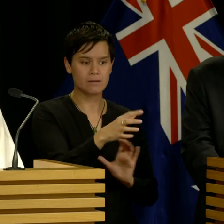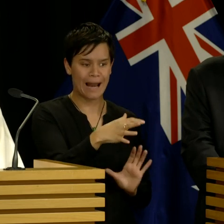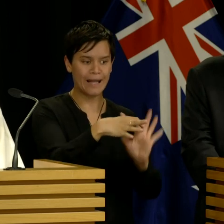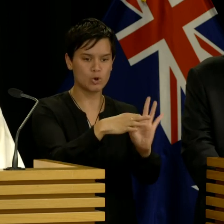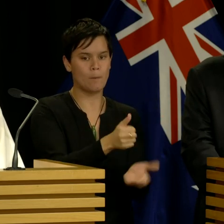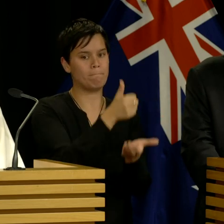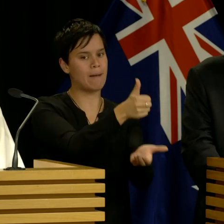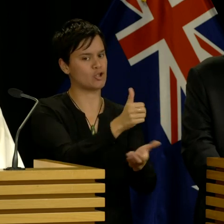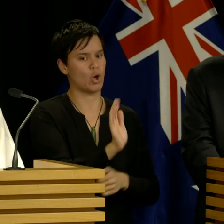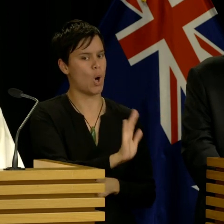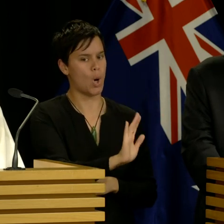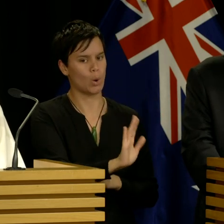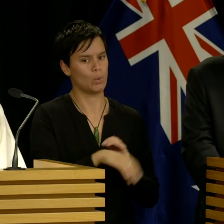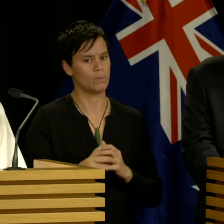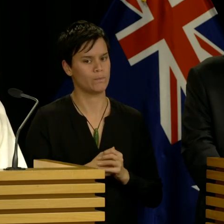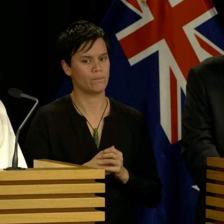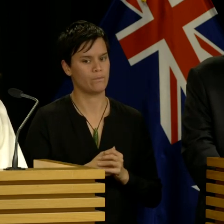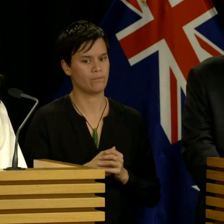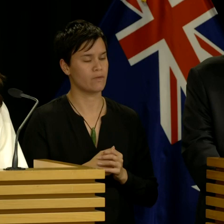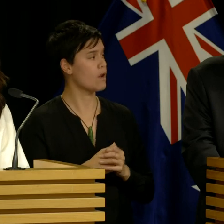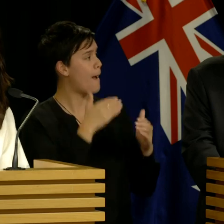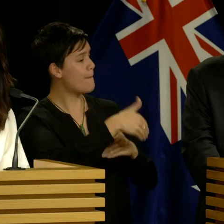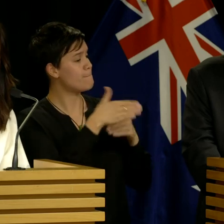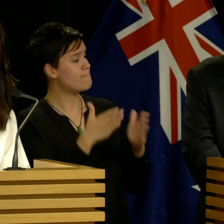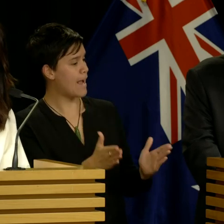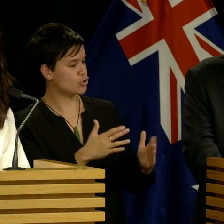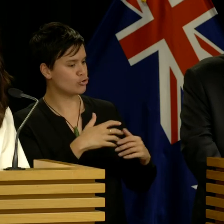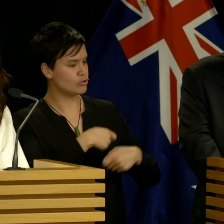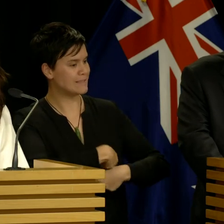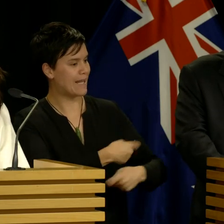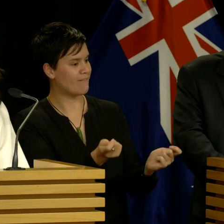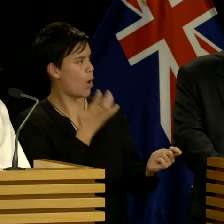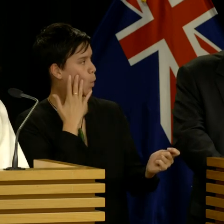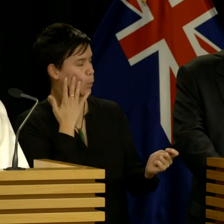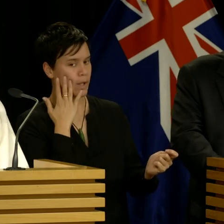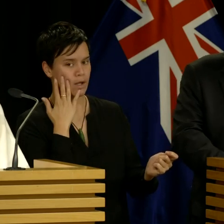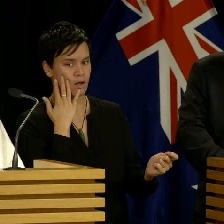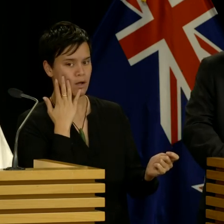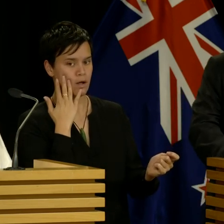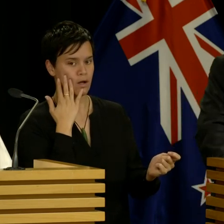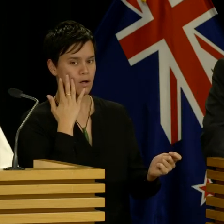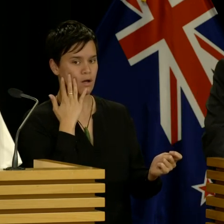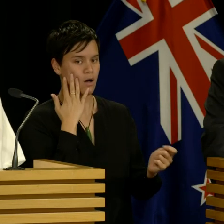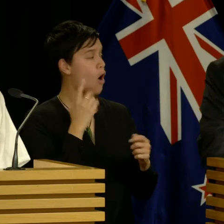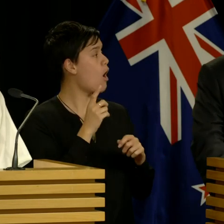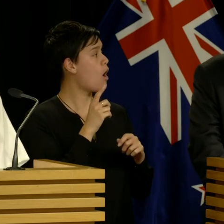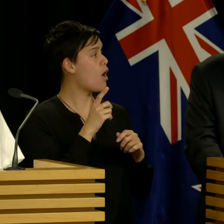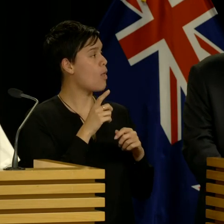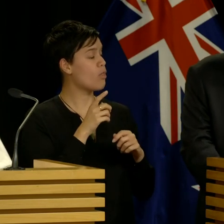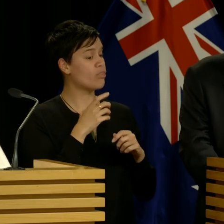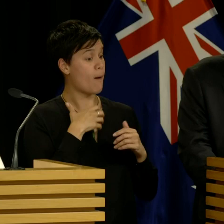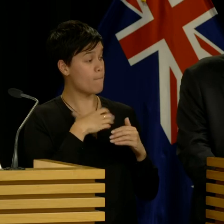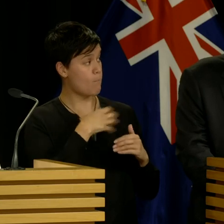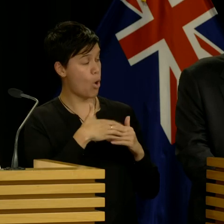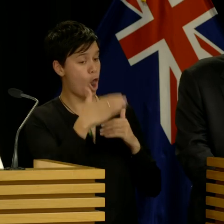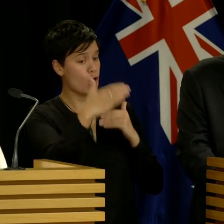done now. Give us an indication of... When is the earliest that it could come? Like how Are long you, is just it? to be clear, are you referring to the business longer term? Yeah. Look, I mean,